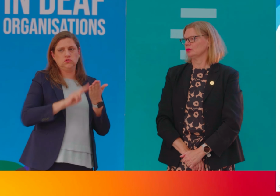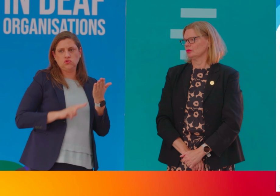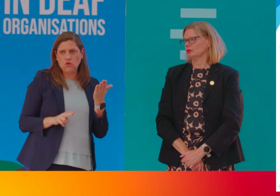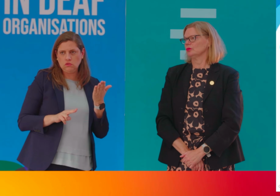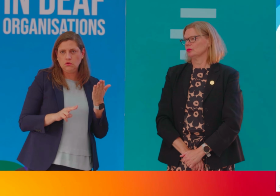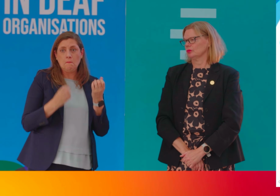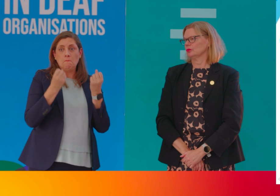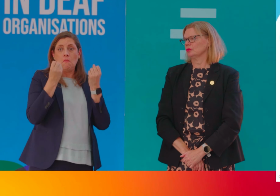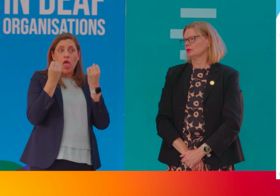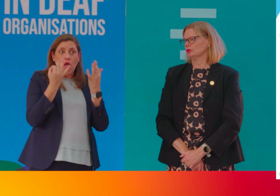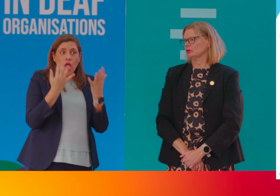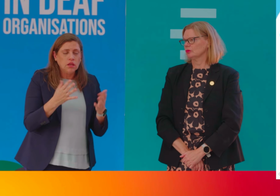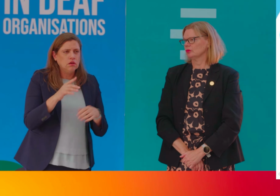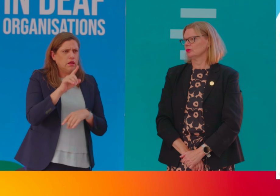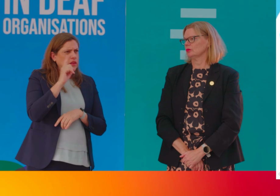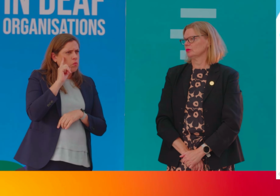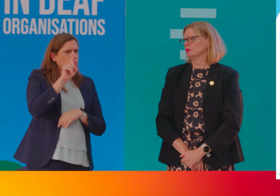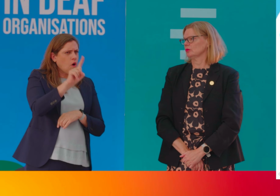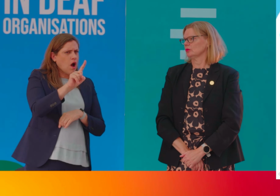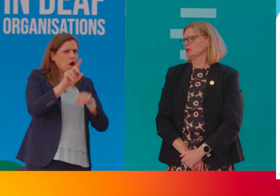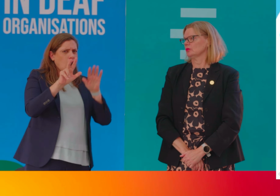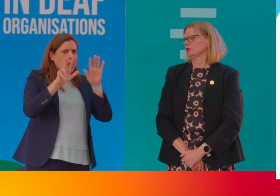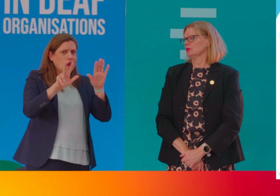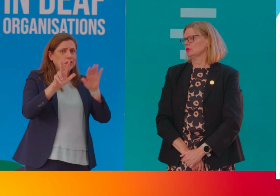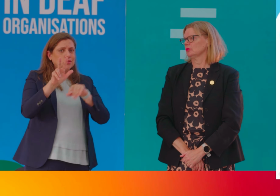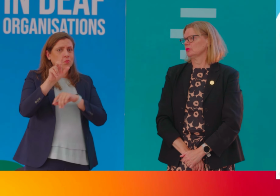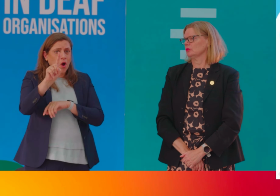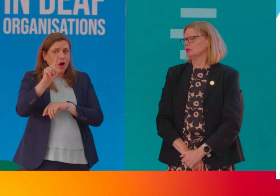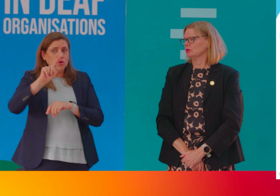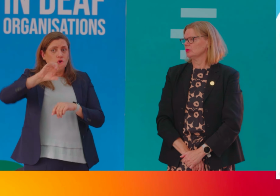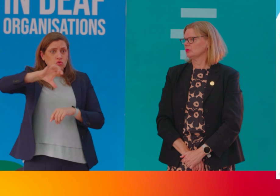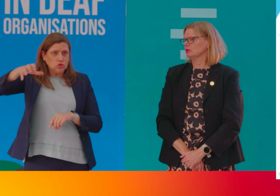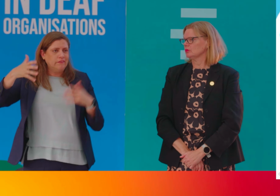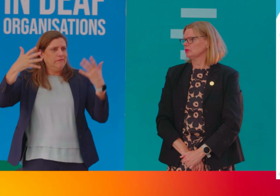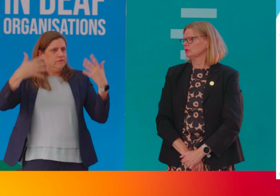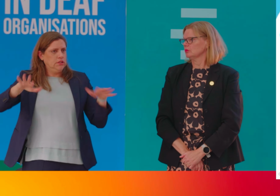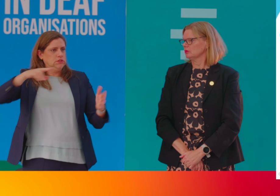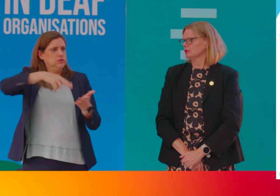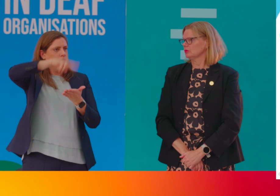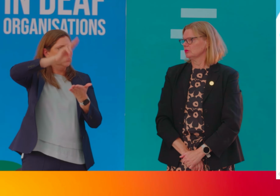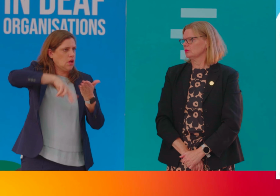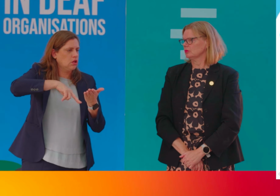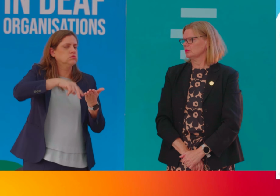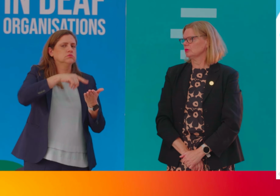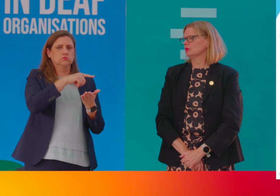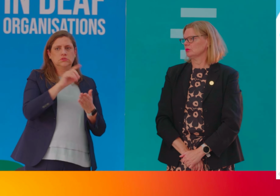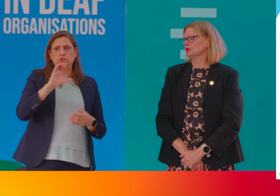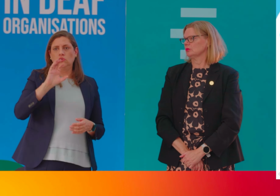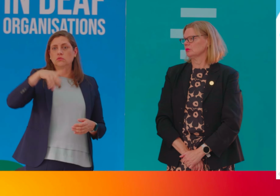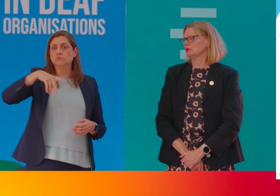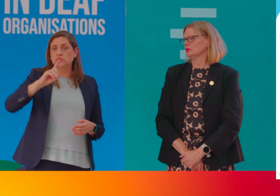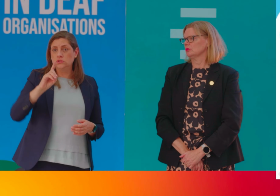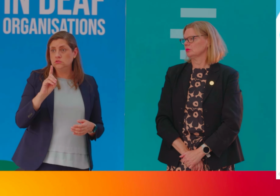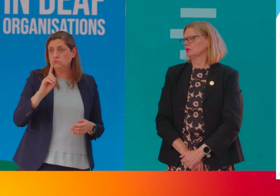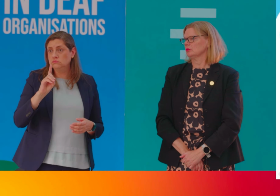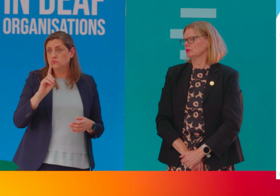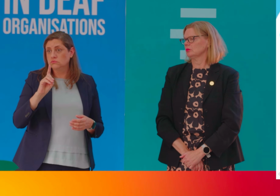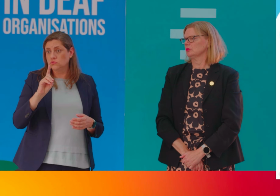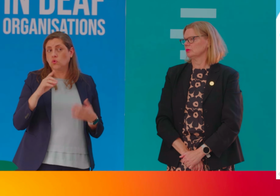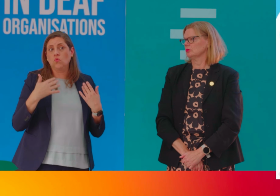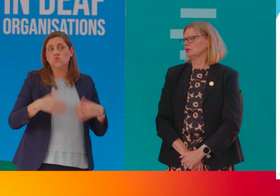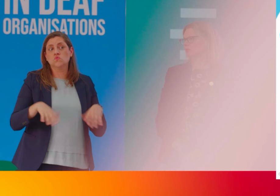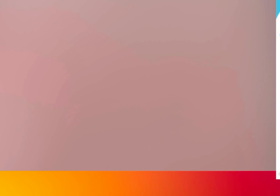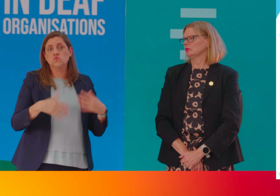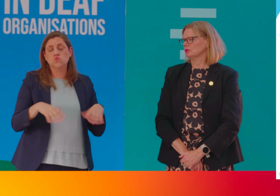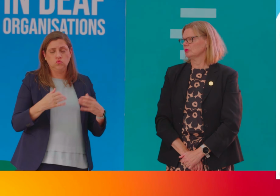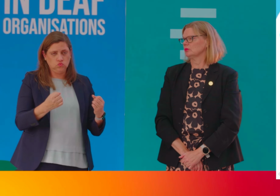by more state members than any previous legal instrument. I believe more than